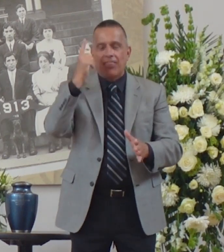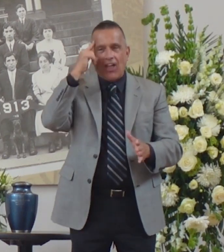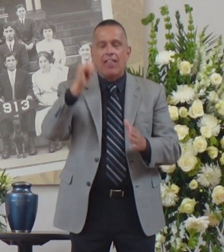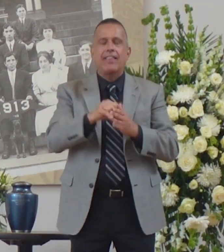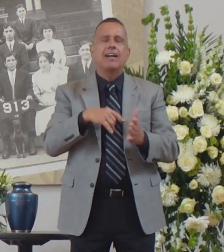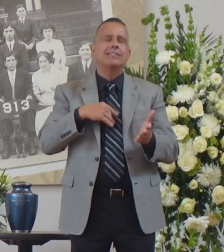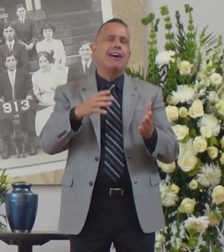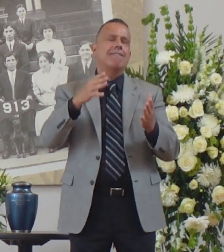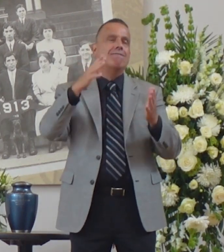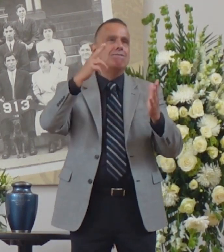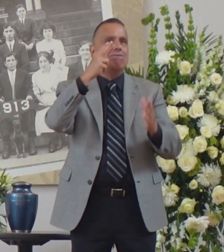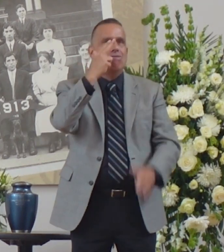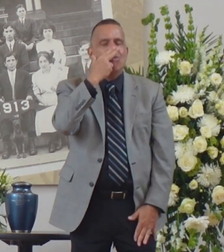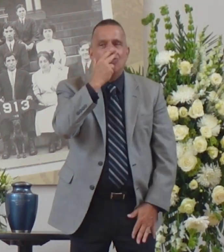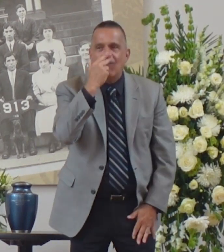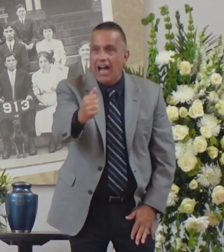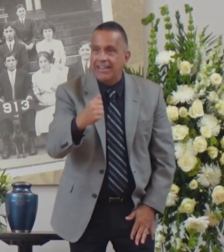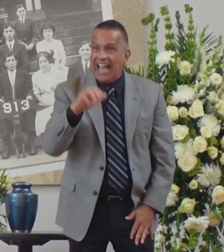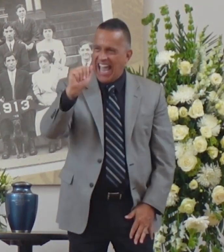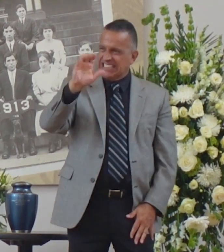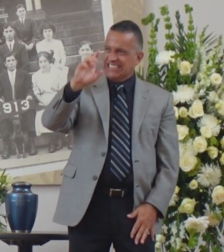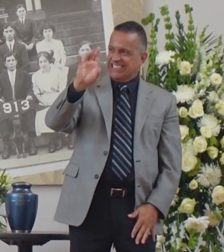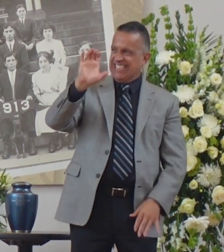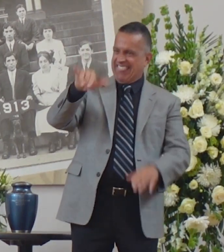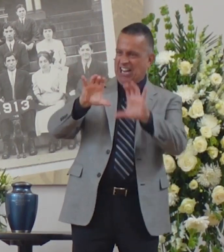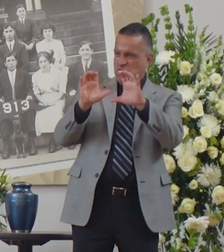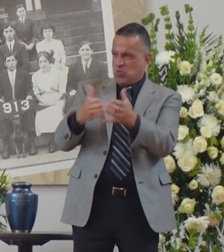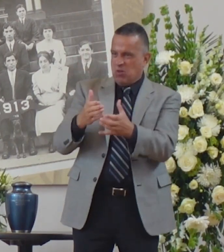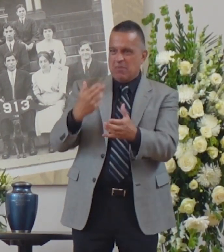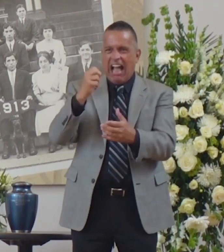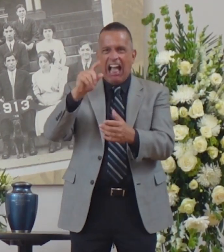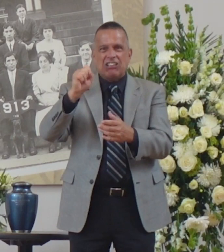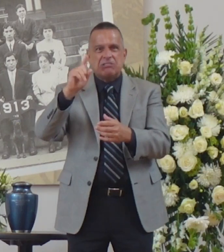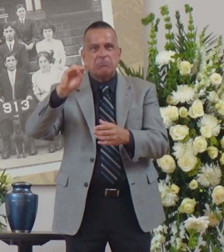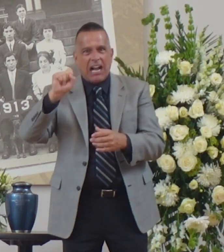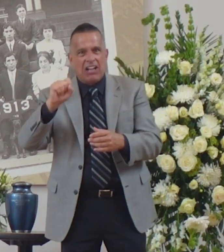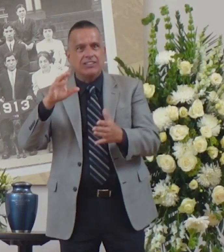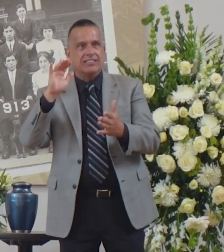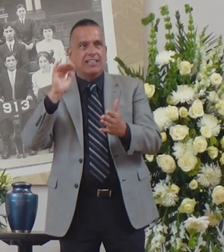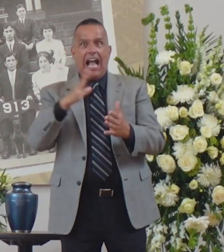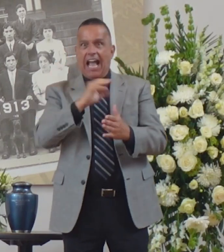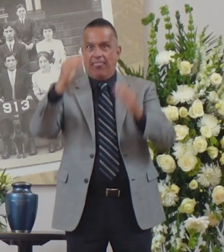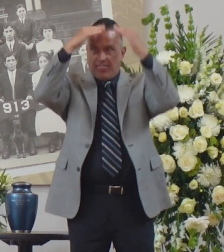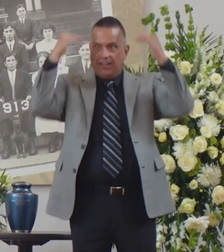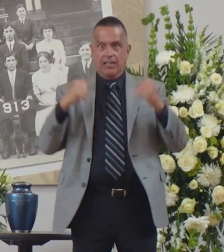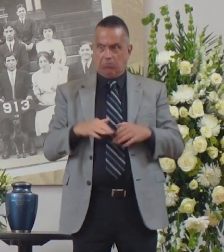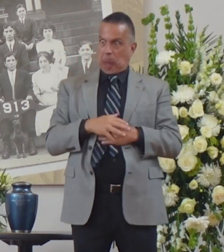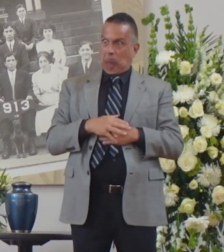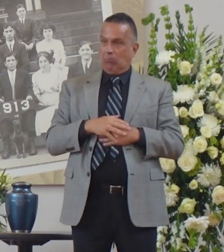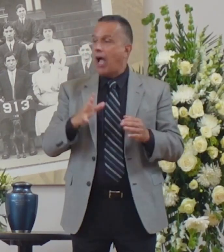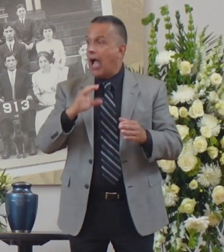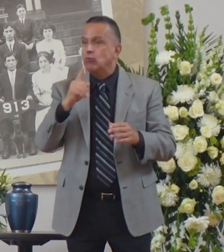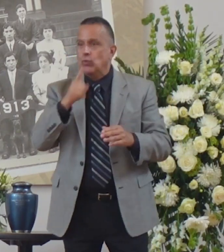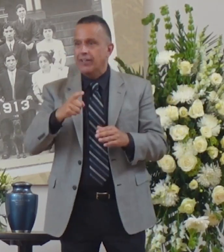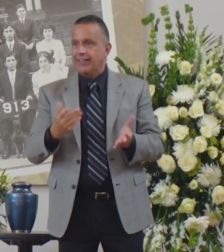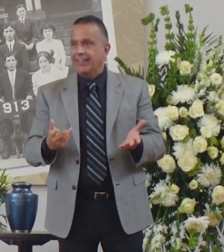Nuns, AC/DC playing, and she, a middle-aged mother, waiting in the car for her daughter coming out of the